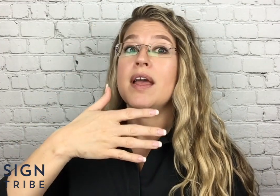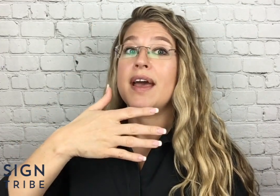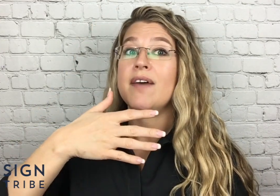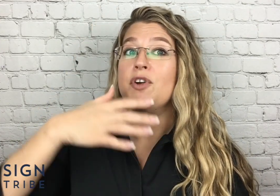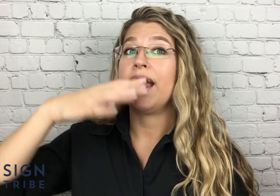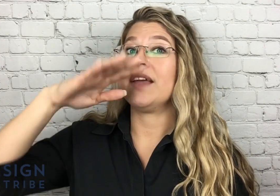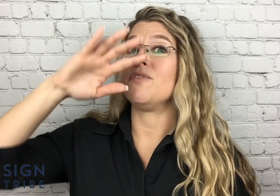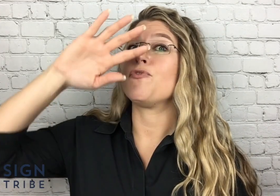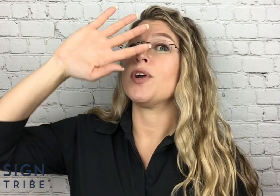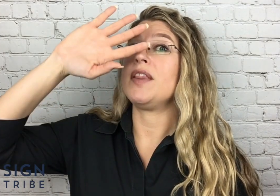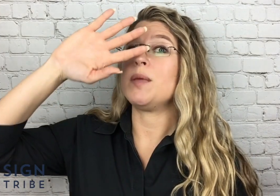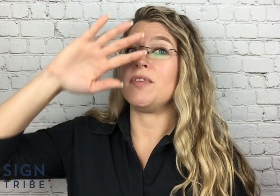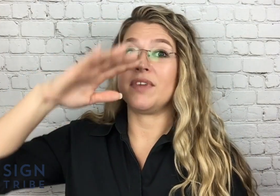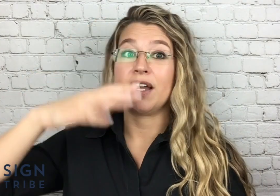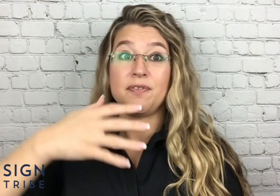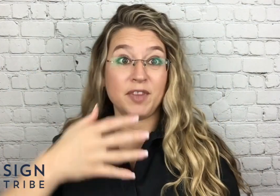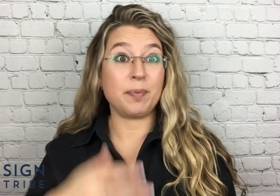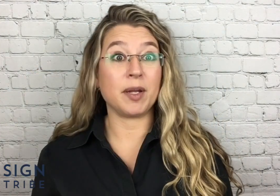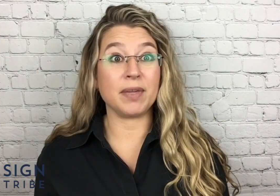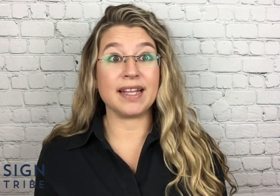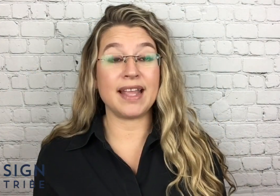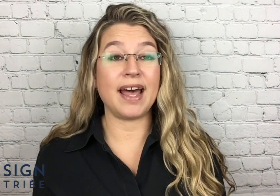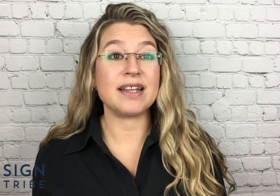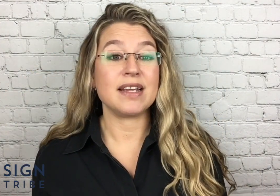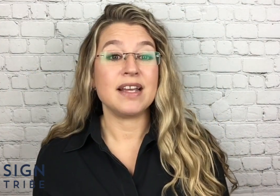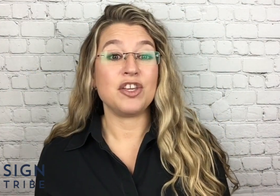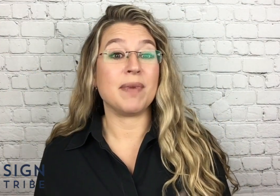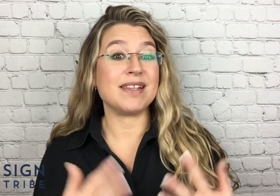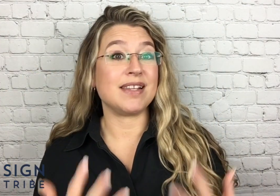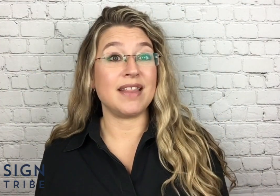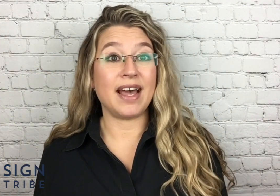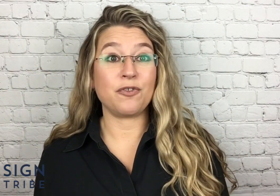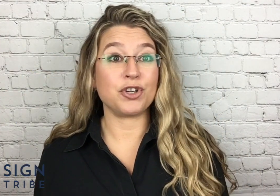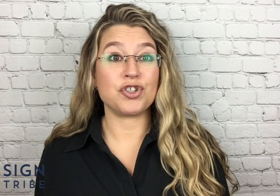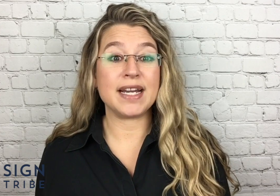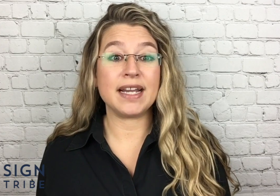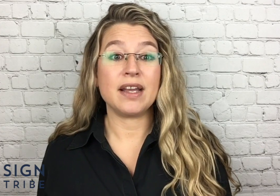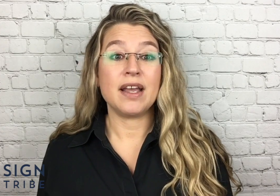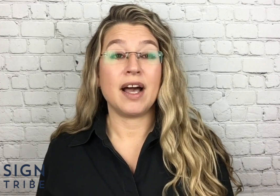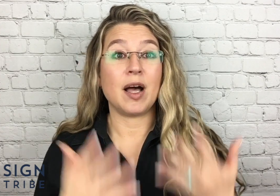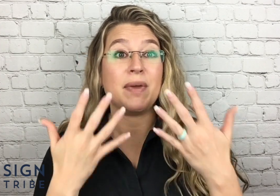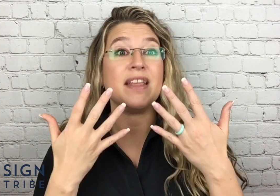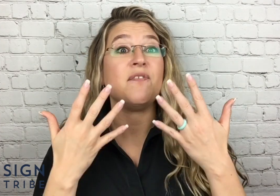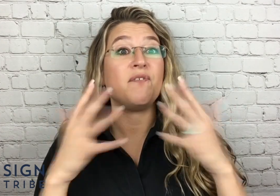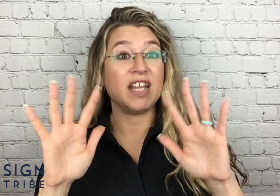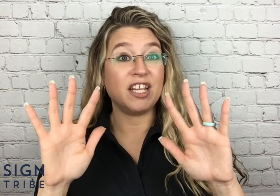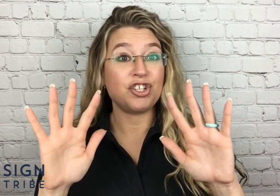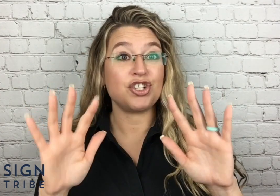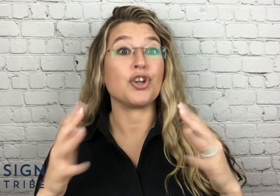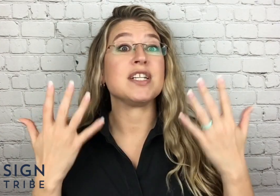have their hand in front of them and kind of flip it up like that. You might see that for drink. And then finish or